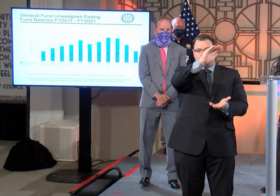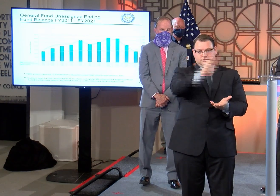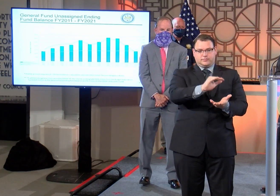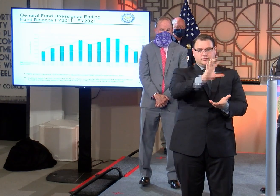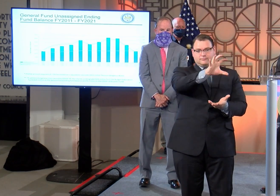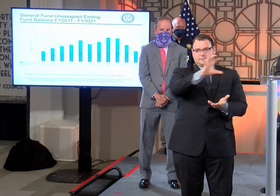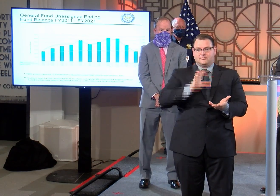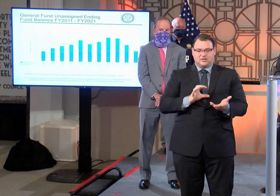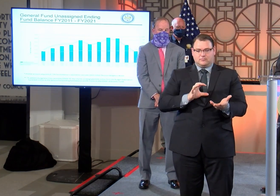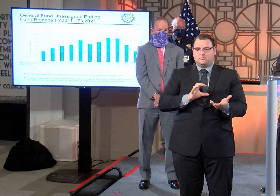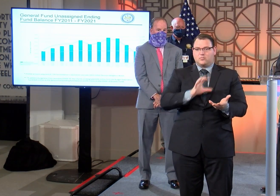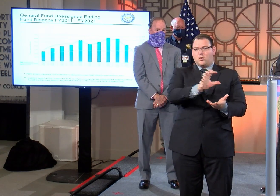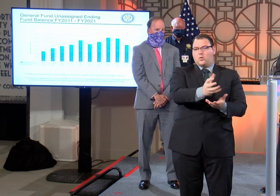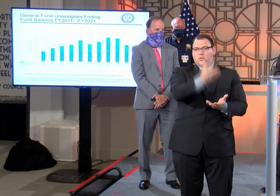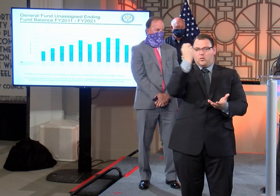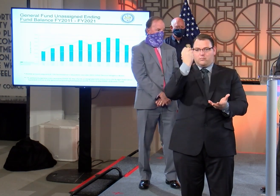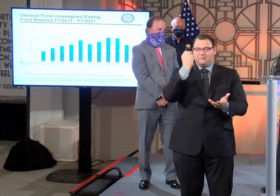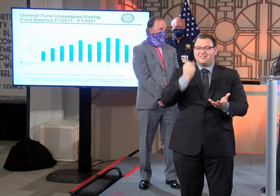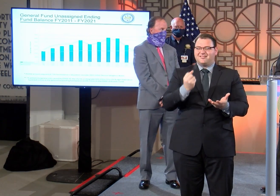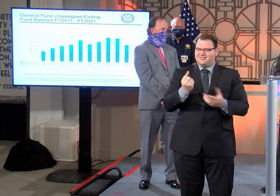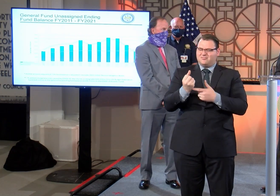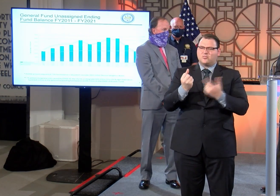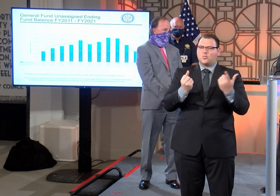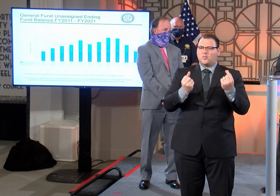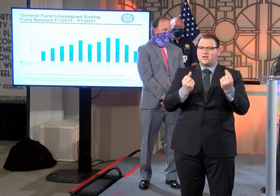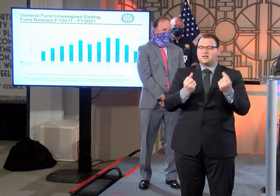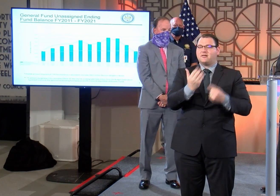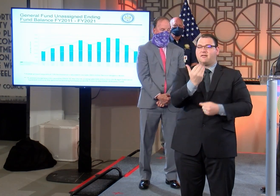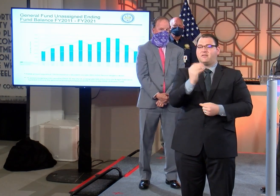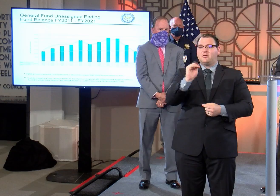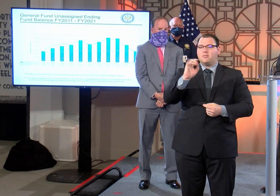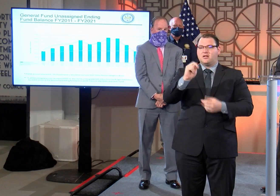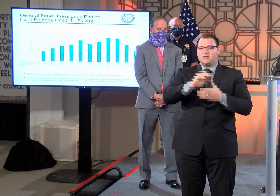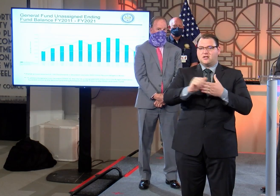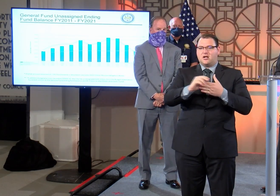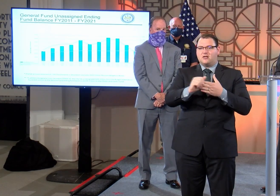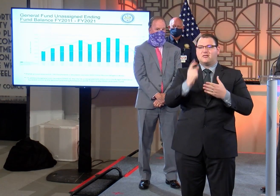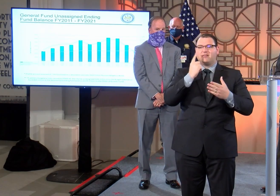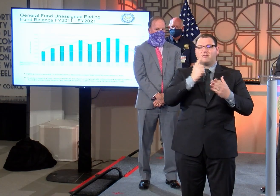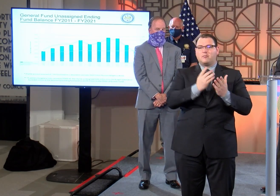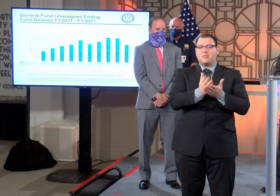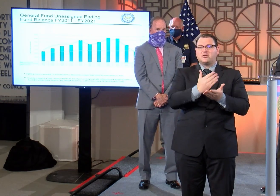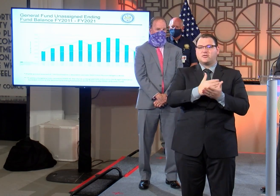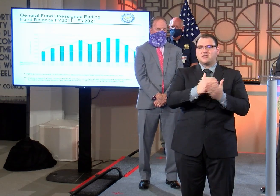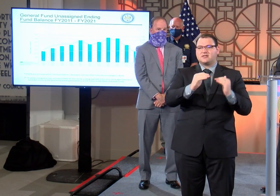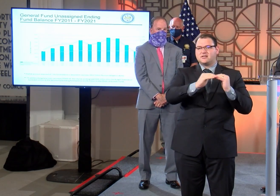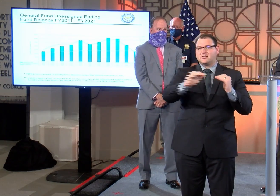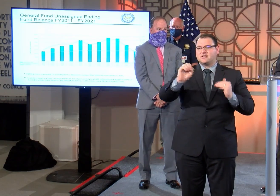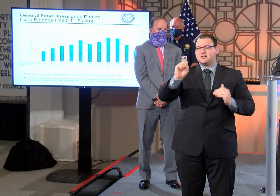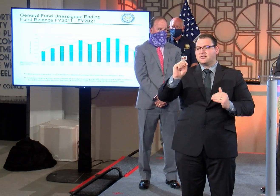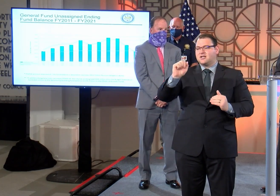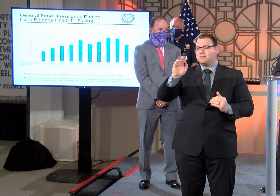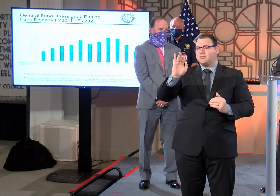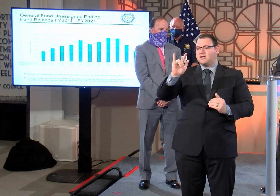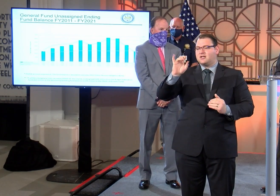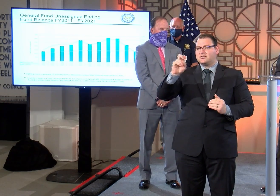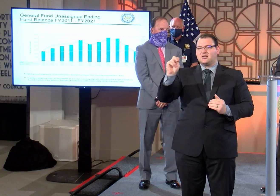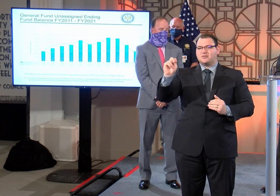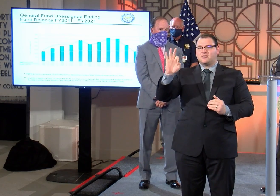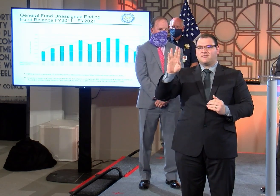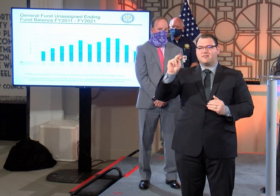drawdown includes $15 million from the Budget Stabilization Fund, and additionally, this drawdown